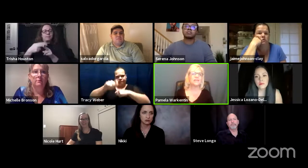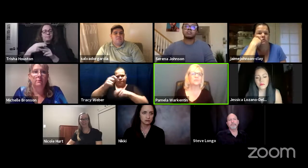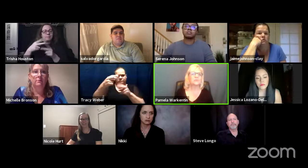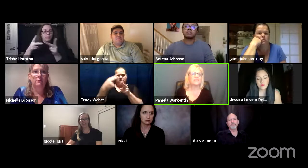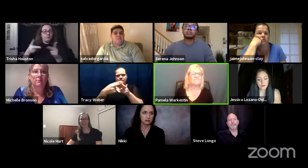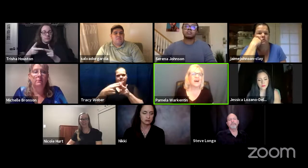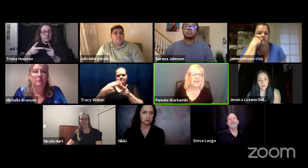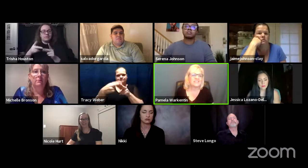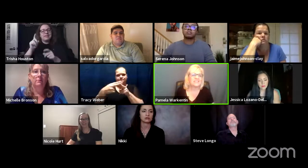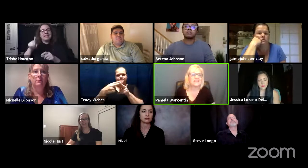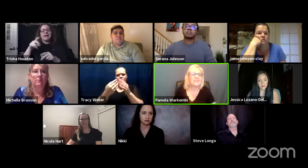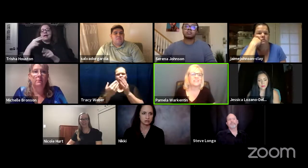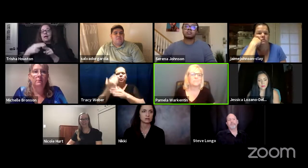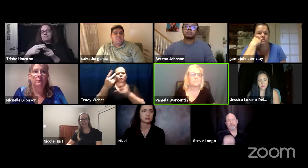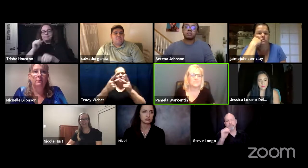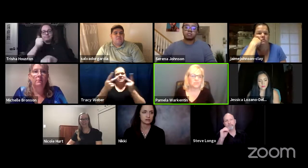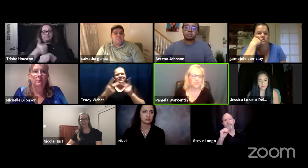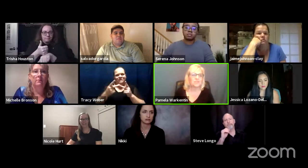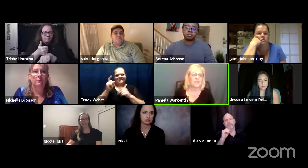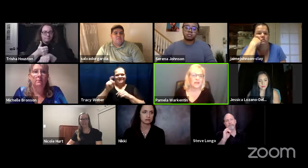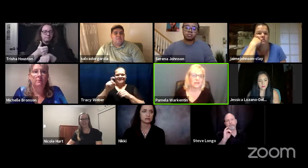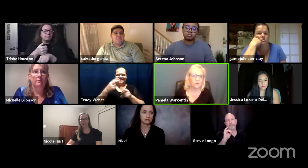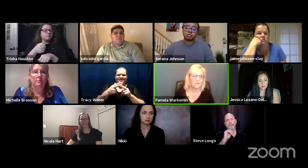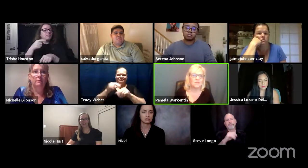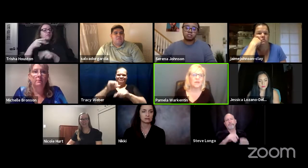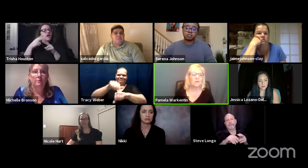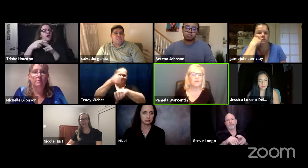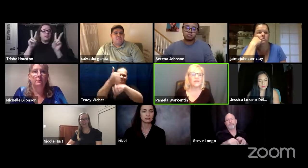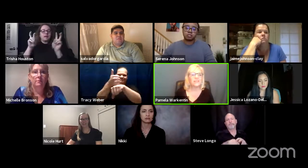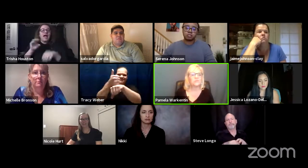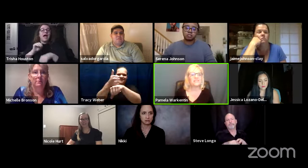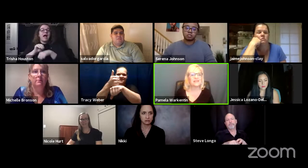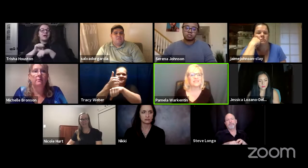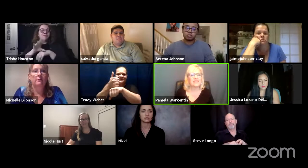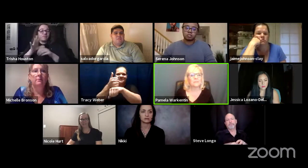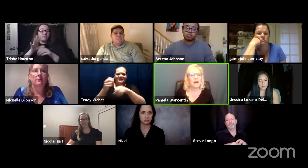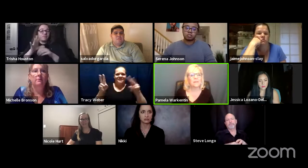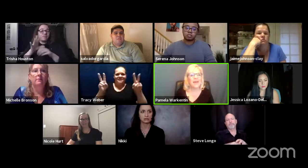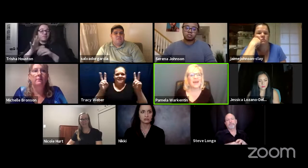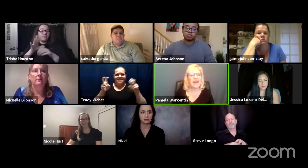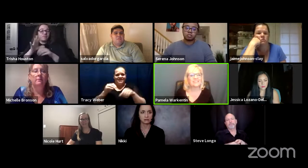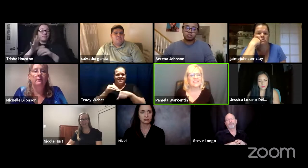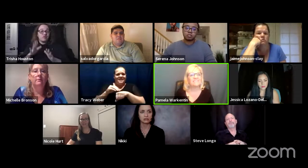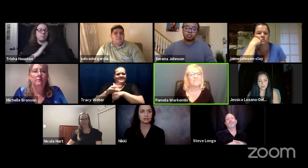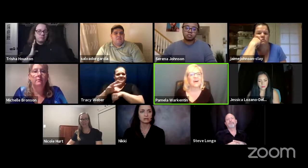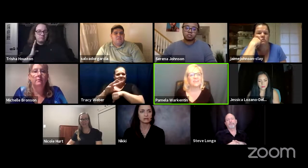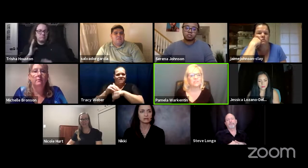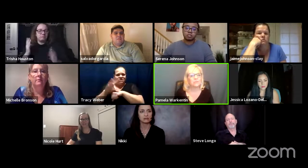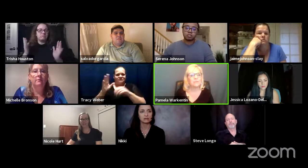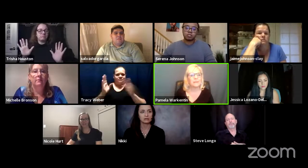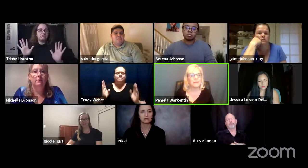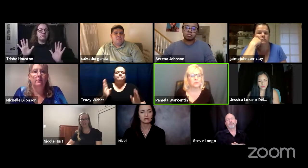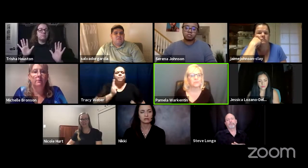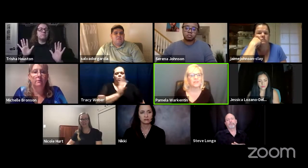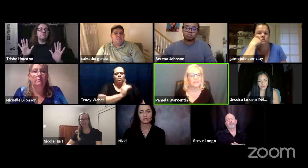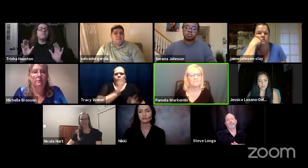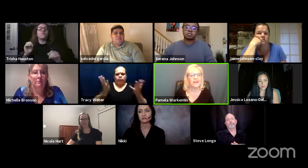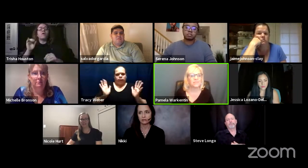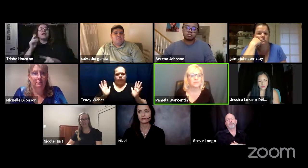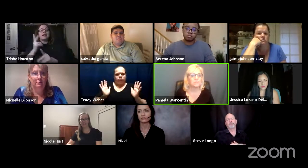is revise the position title, and we need to set them up as advisory members, advisory